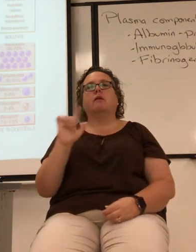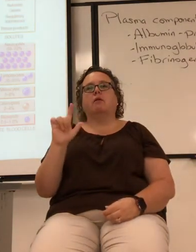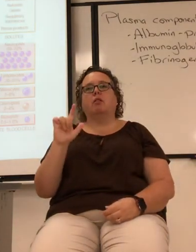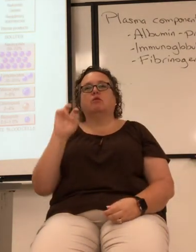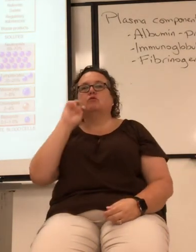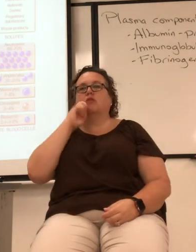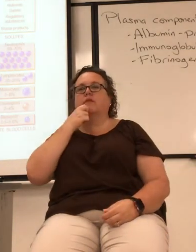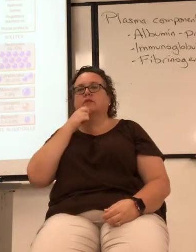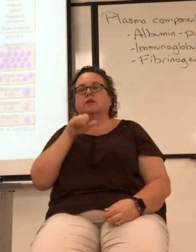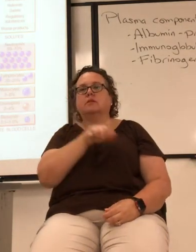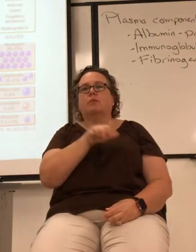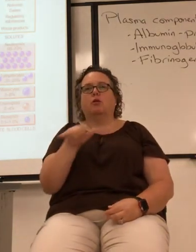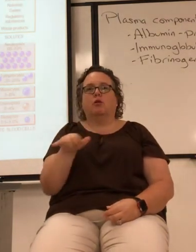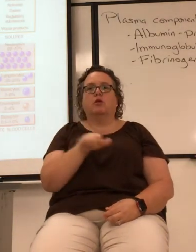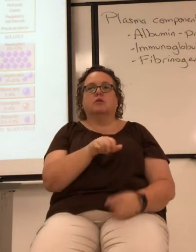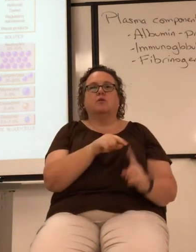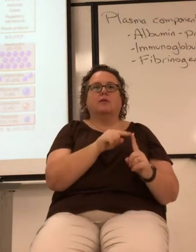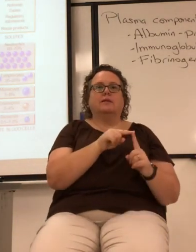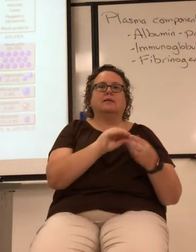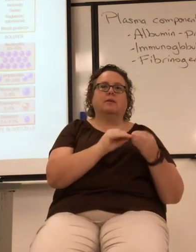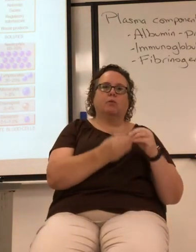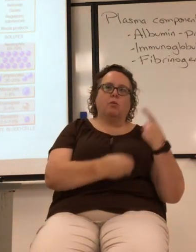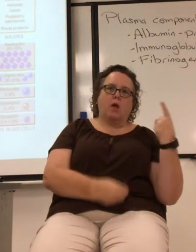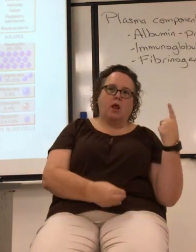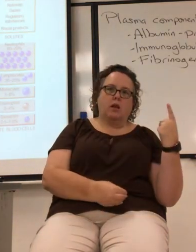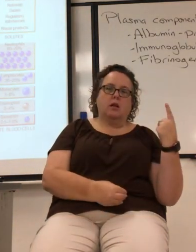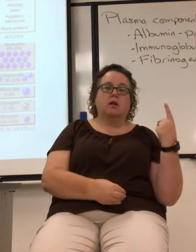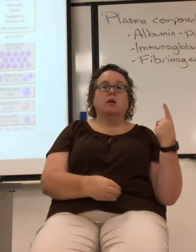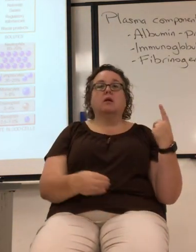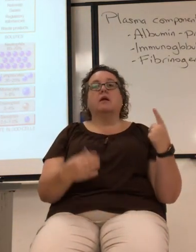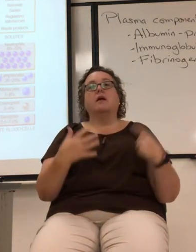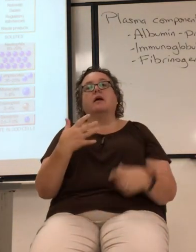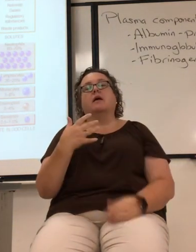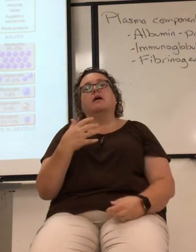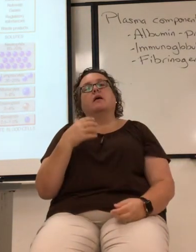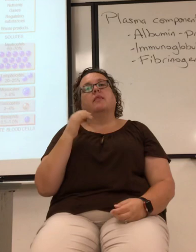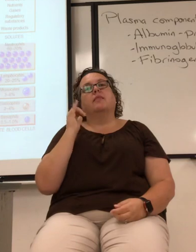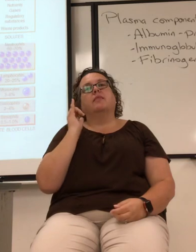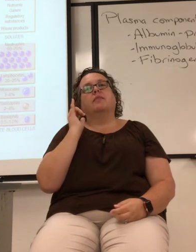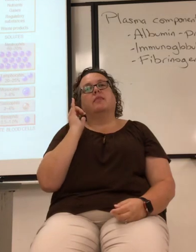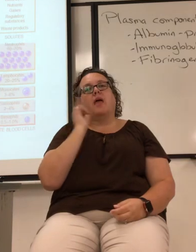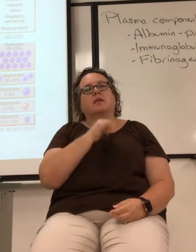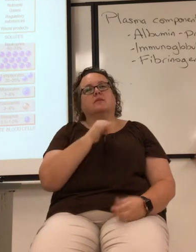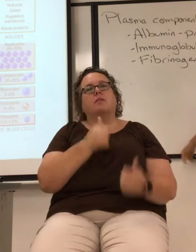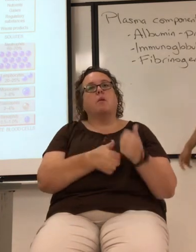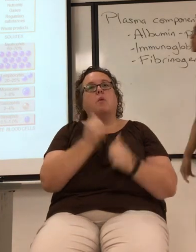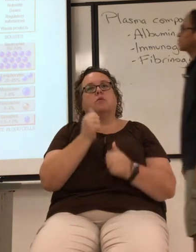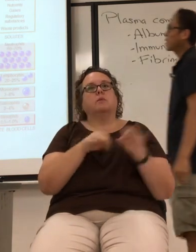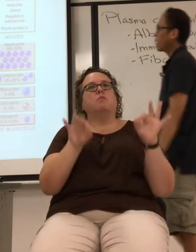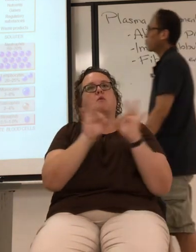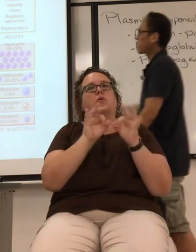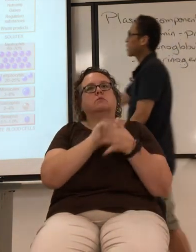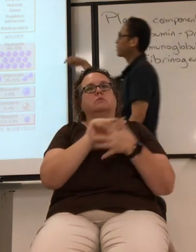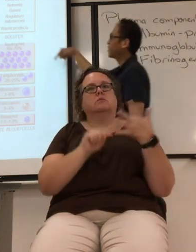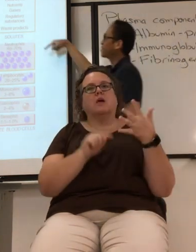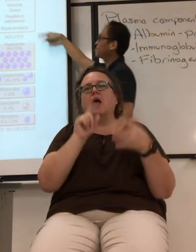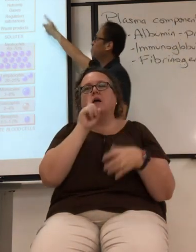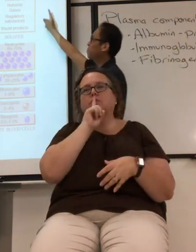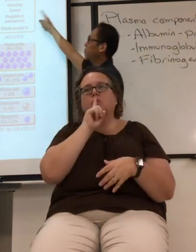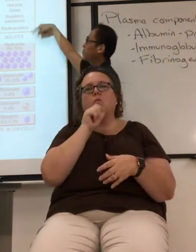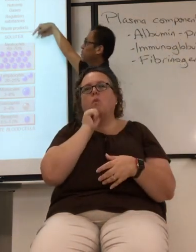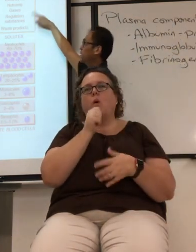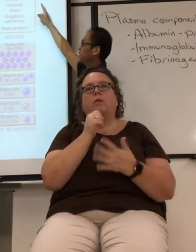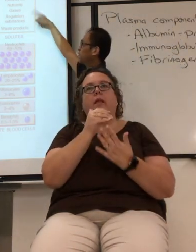numerals for this. So this is clotting factor 1, fibrinogen. So you know those are the most important ones. I won't kind of